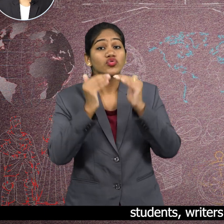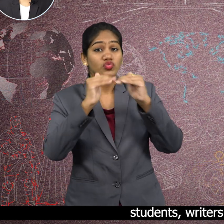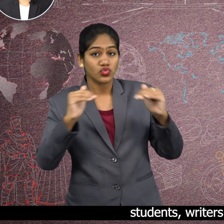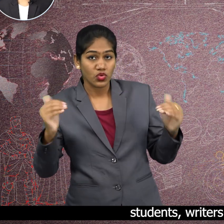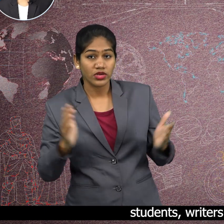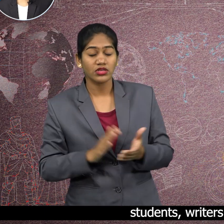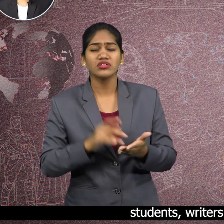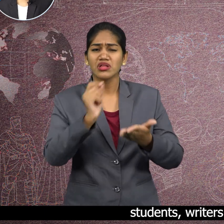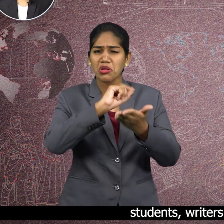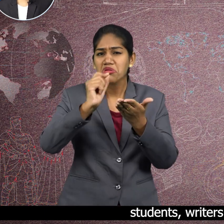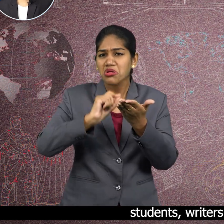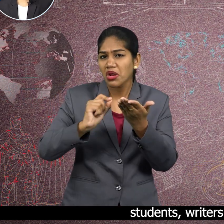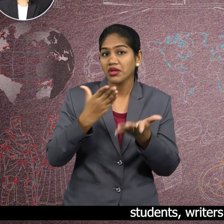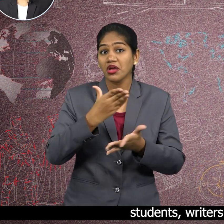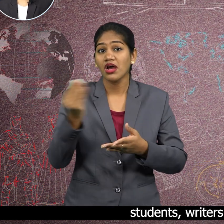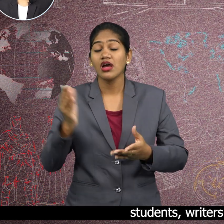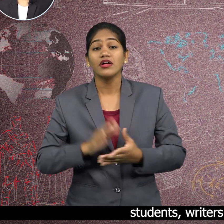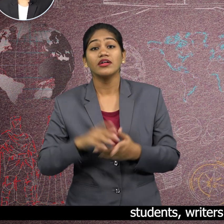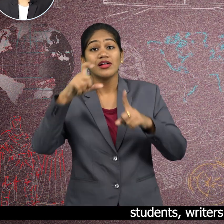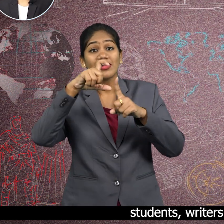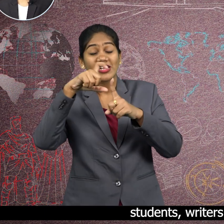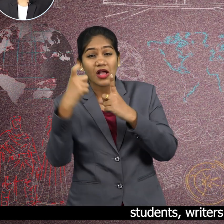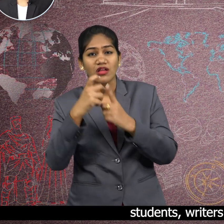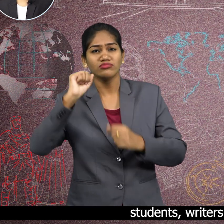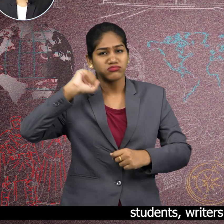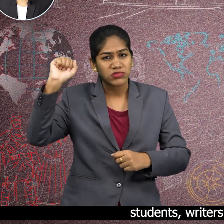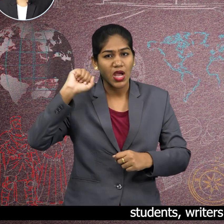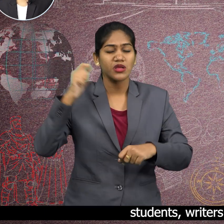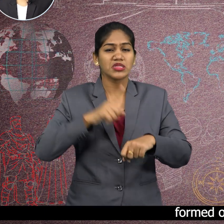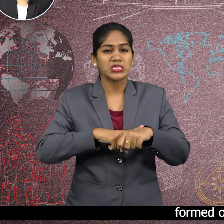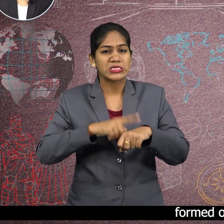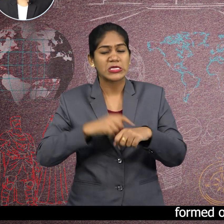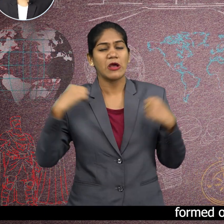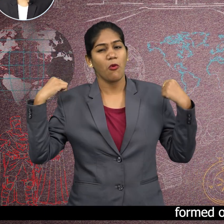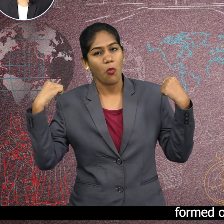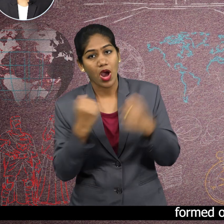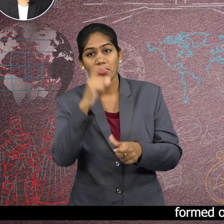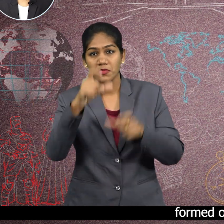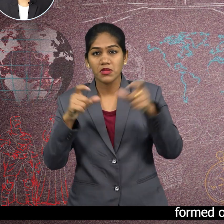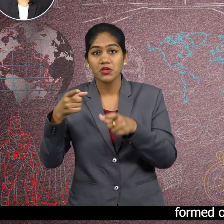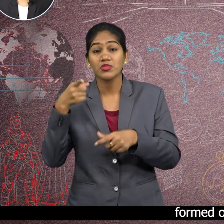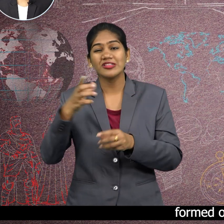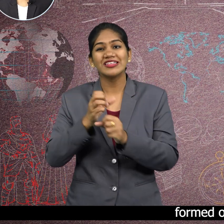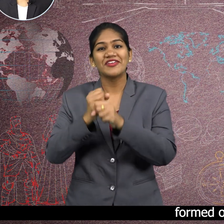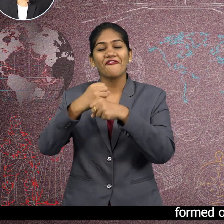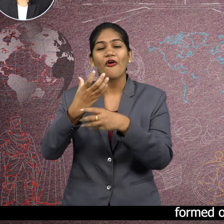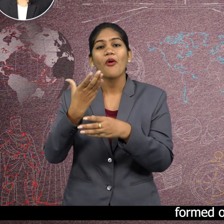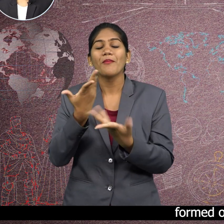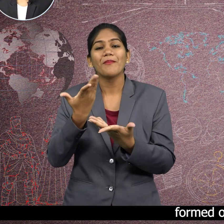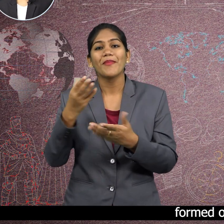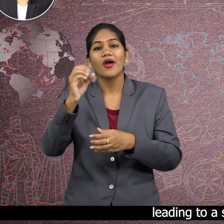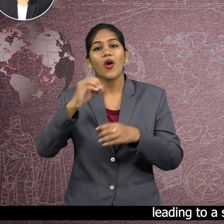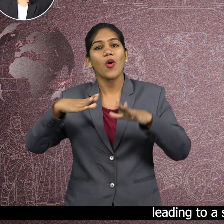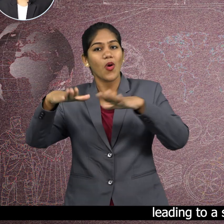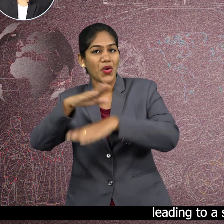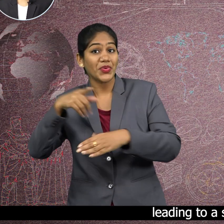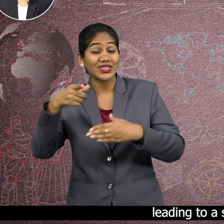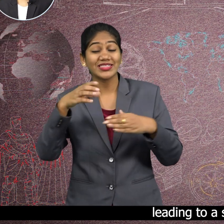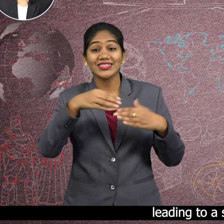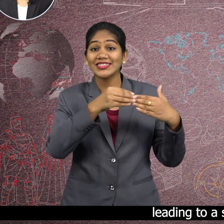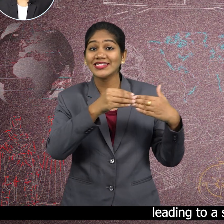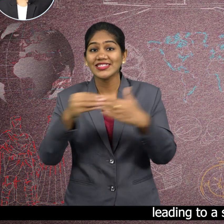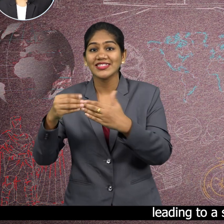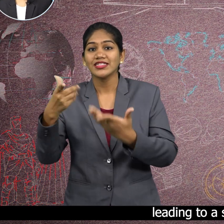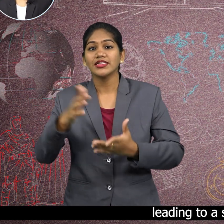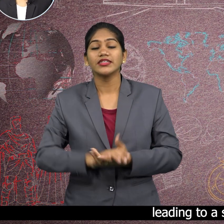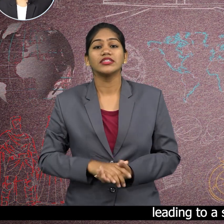students, writers, and cultural activists formed organizations, leading to a